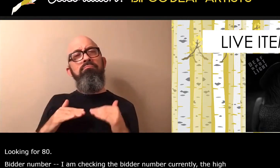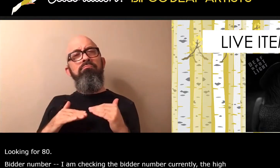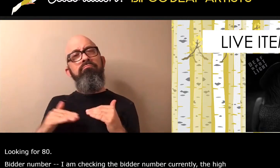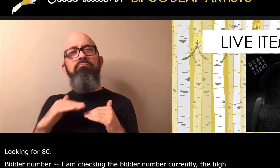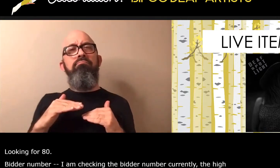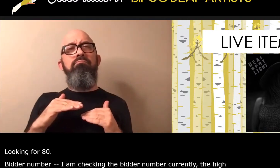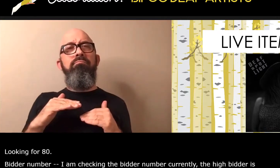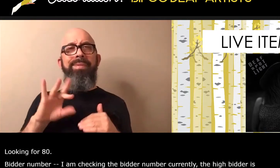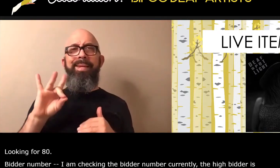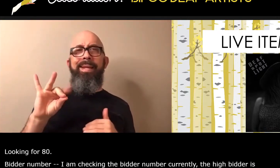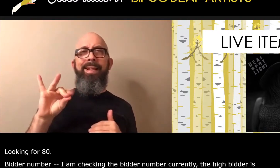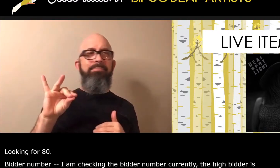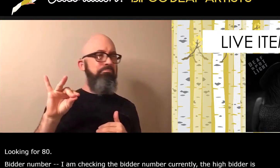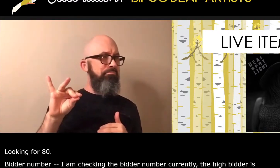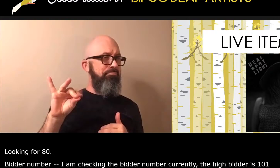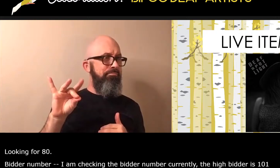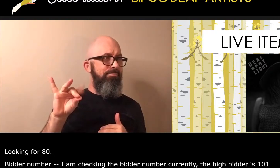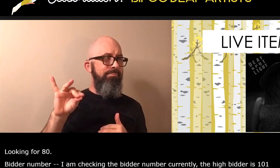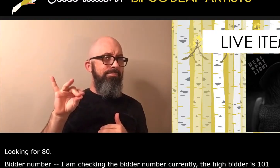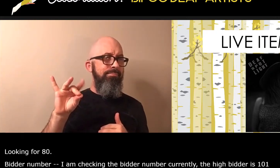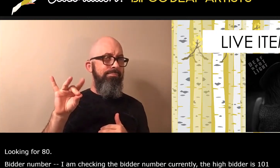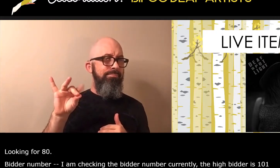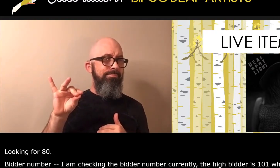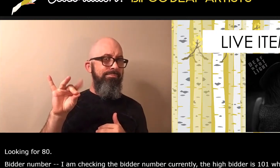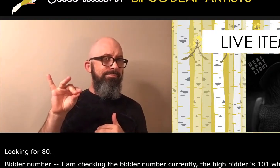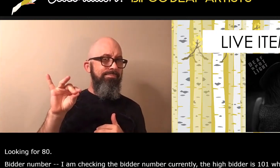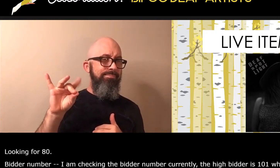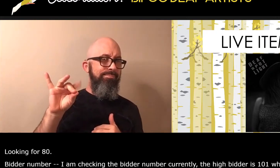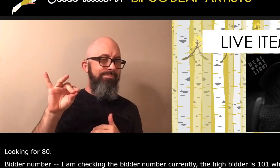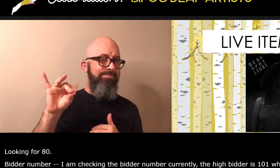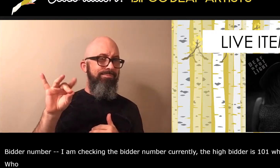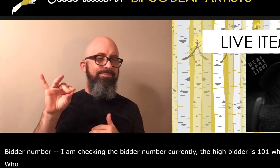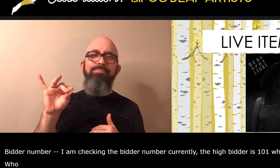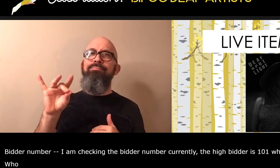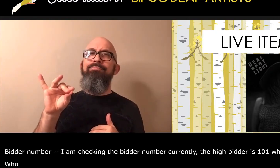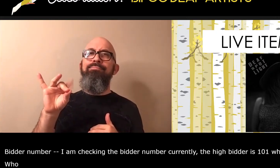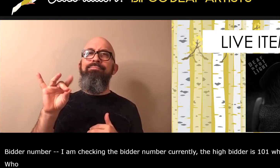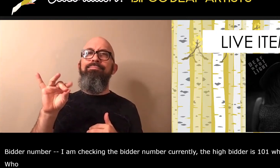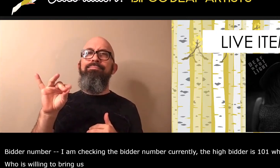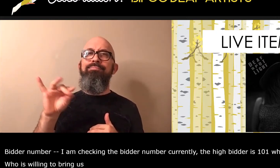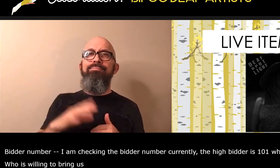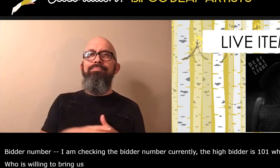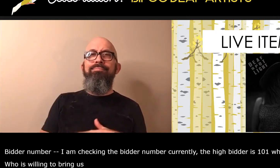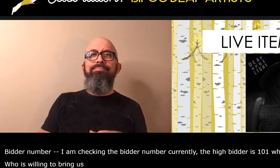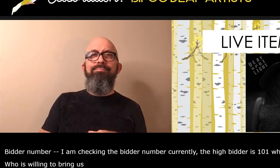bid $75. Who's willing to bring us to 80?